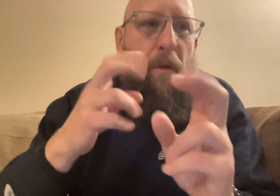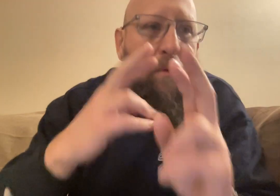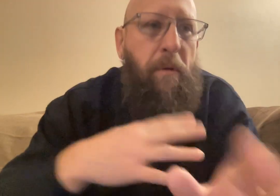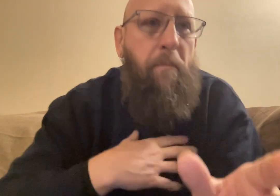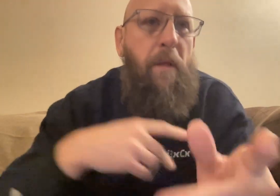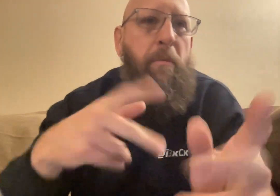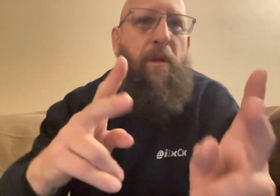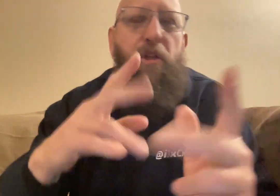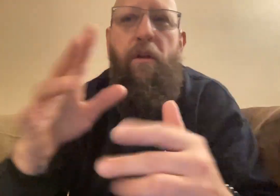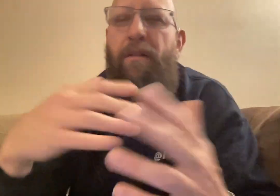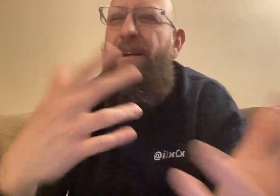must respect my permission, all right?